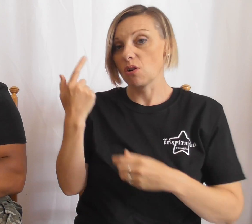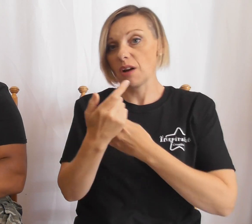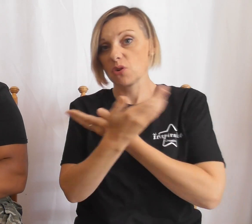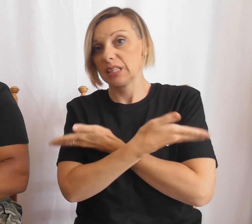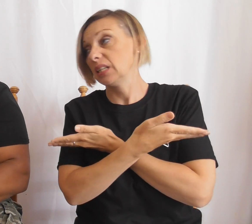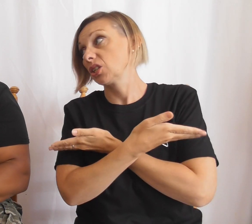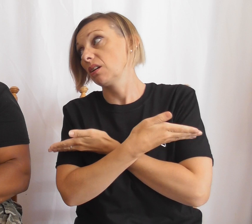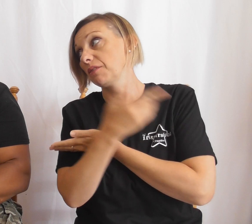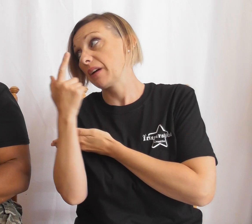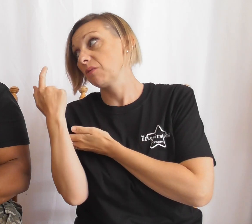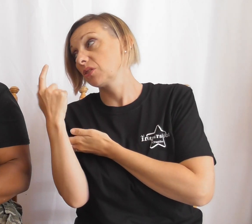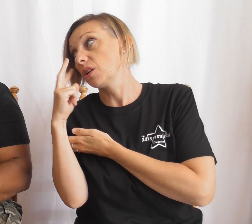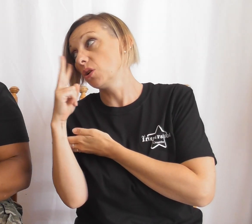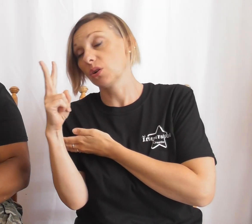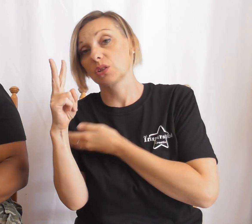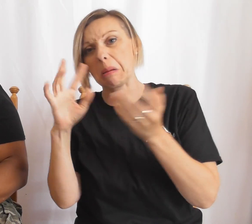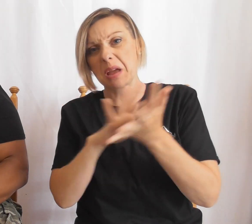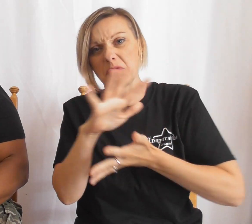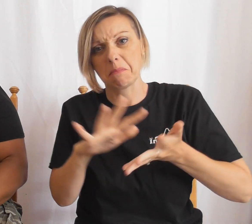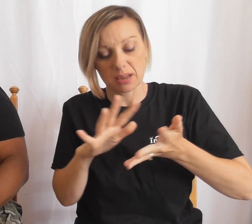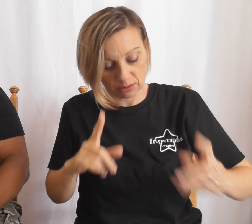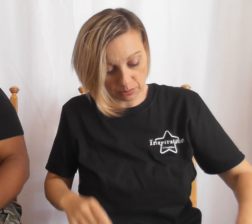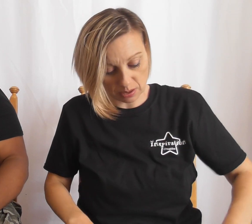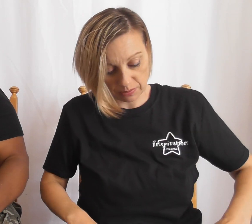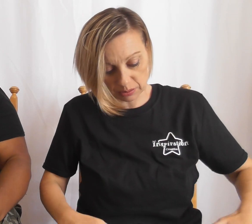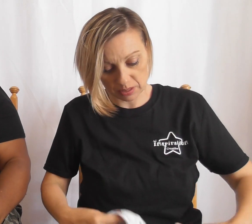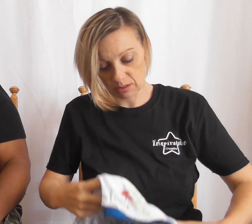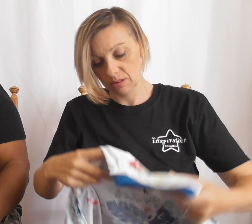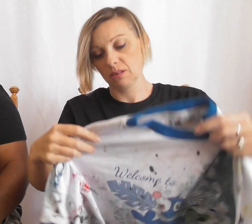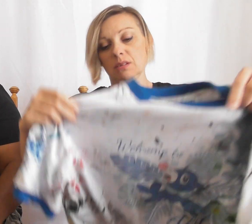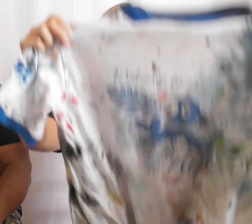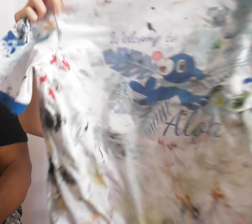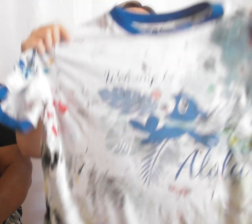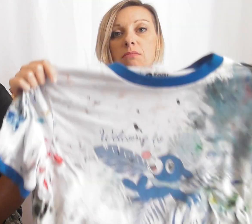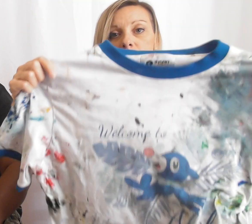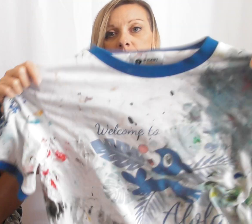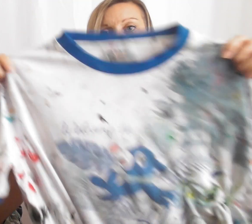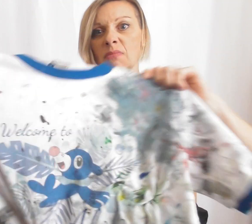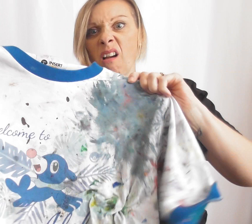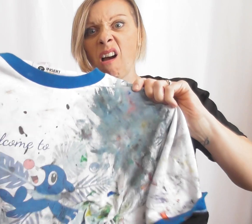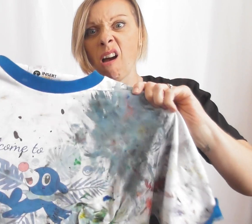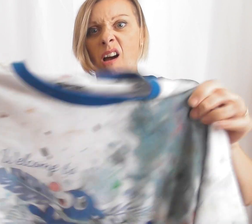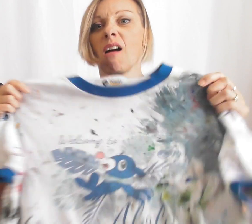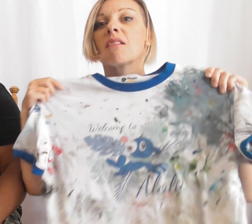I've got a t-shirt I found that looks a bit of a mess as well. This one.